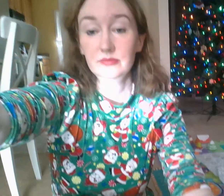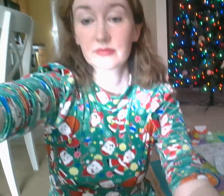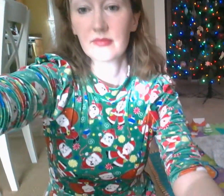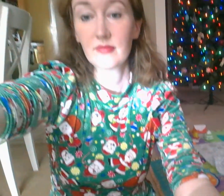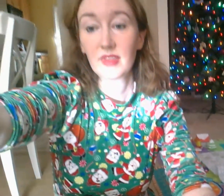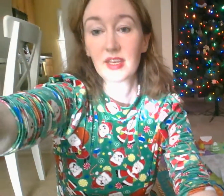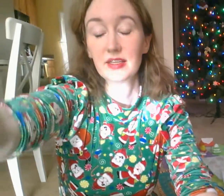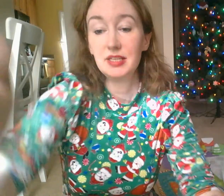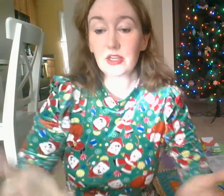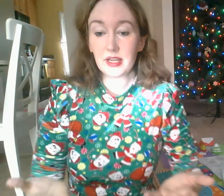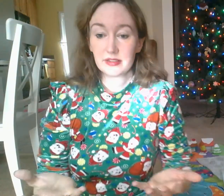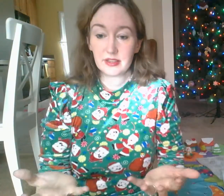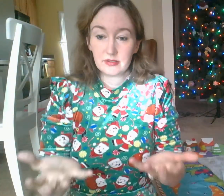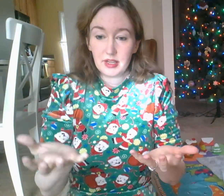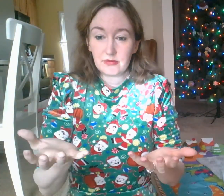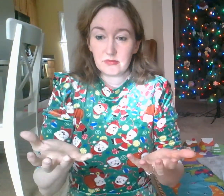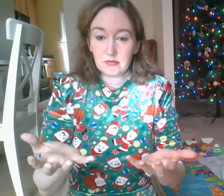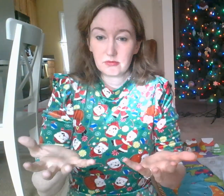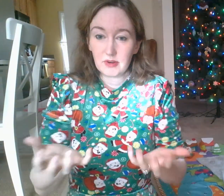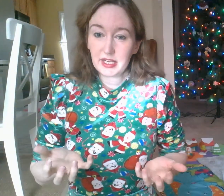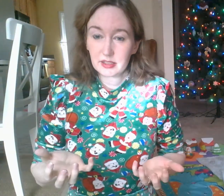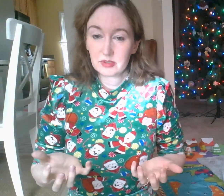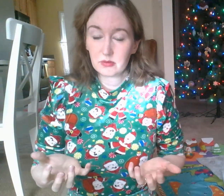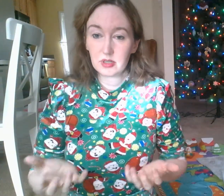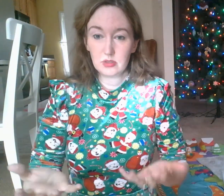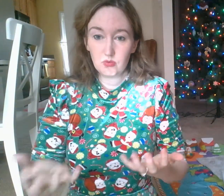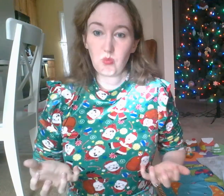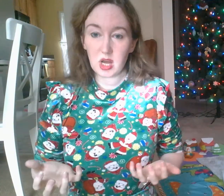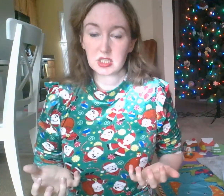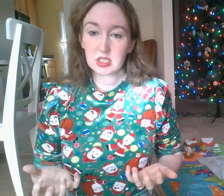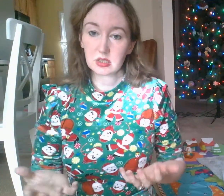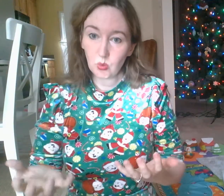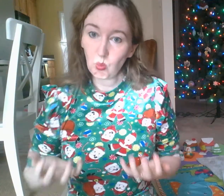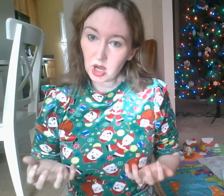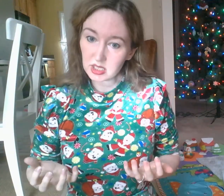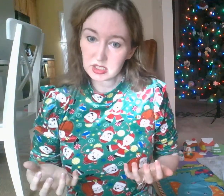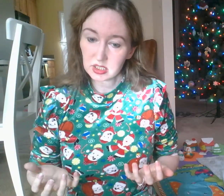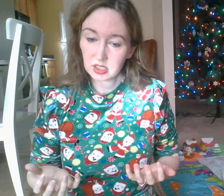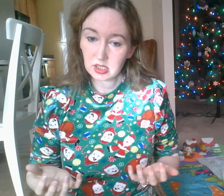of take your hands and rake them toward you. Want.